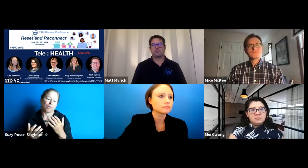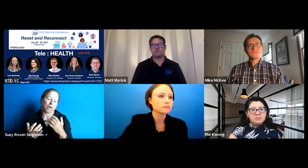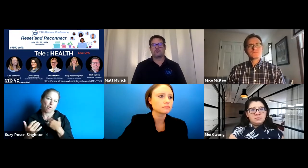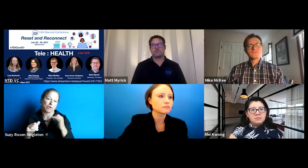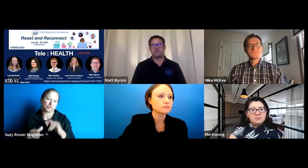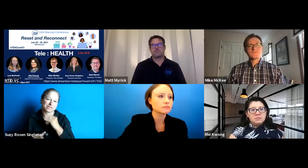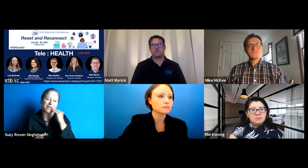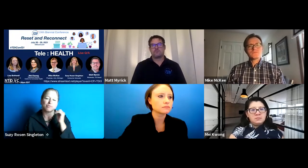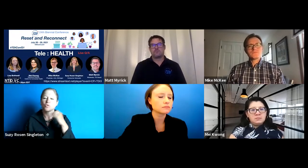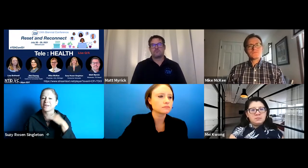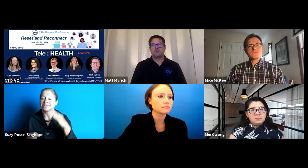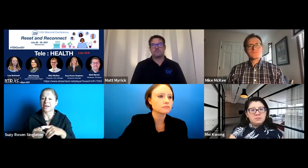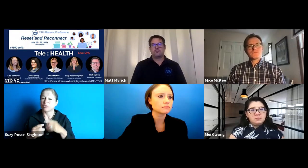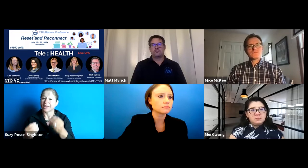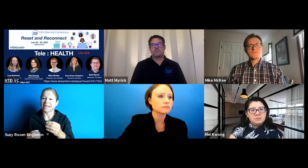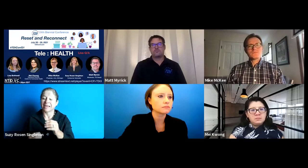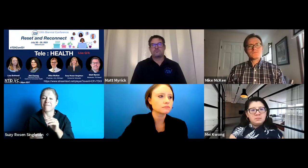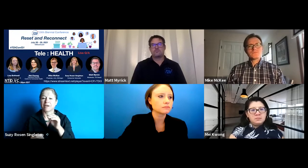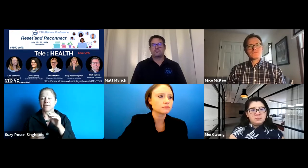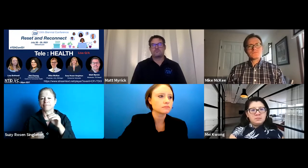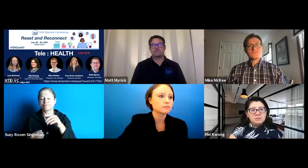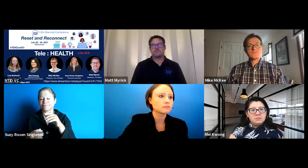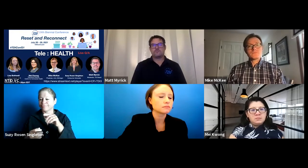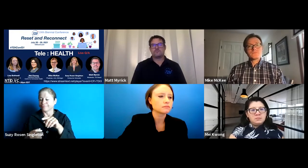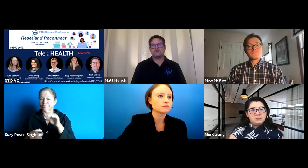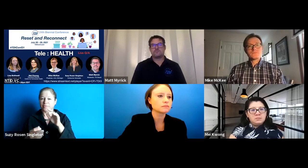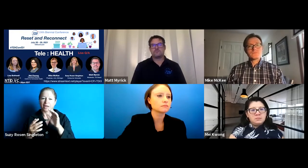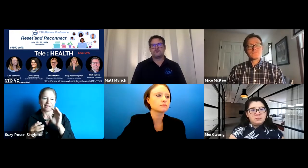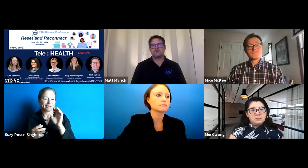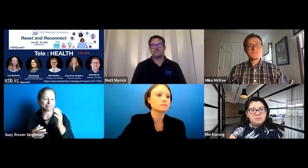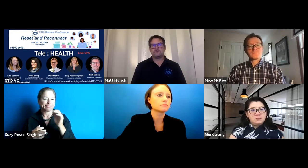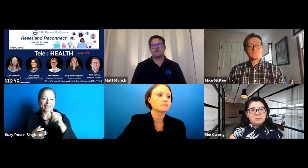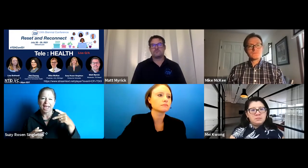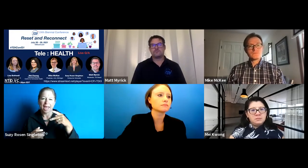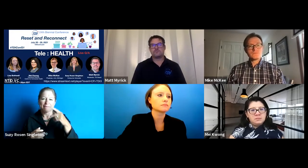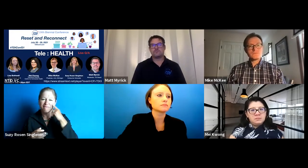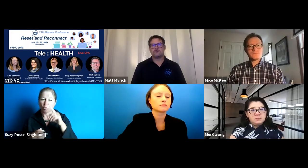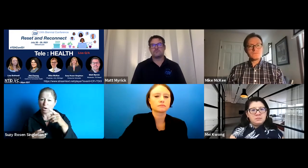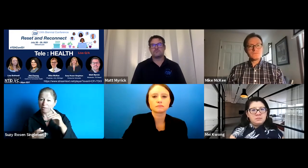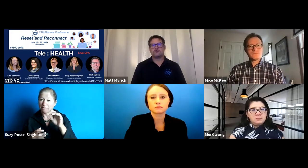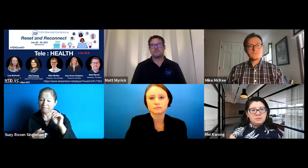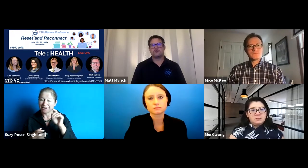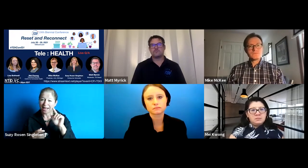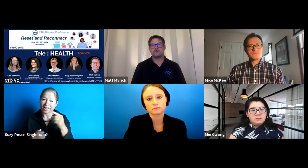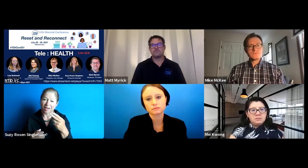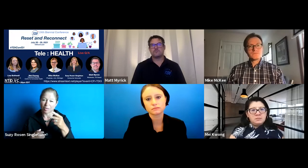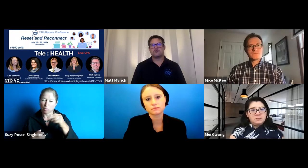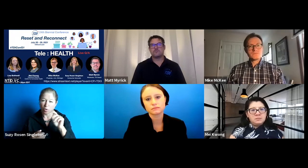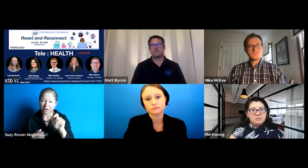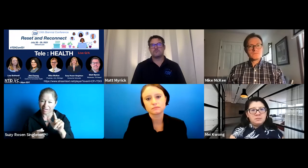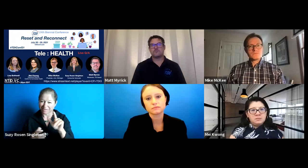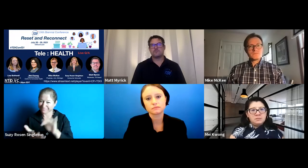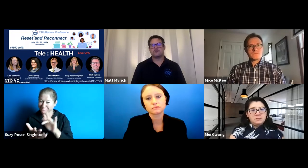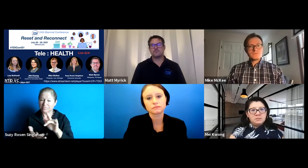the results at that time. So I wanted to stay home to the extent possible. So I have an